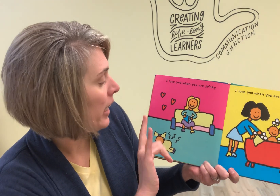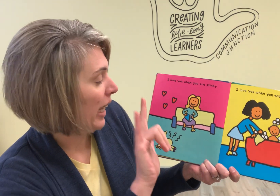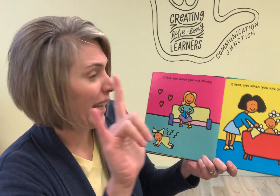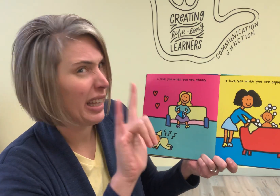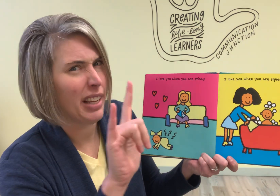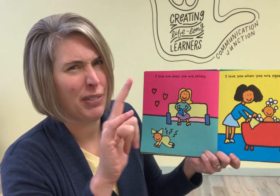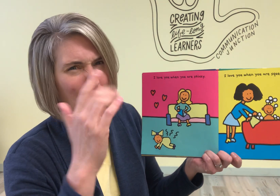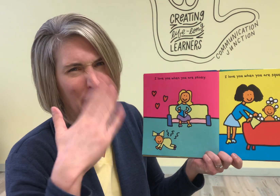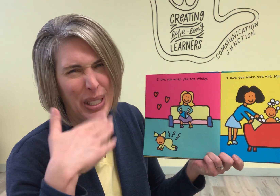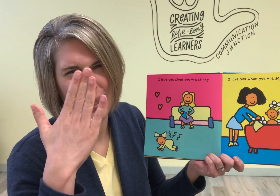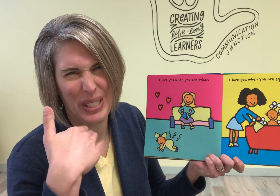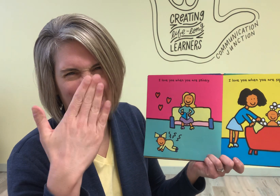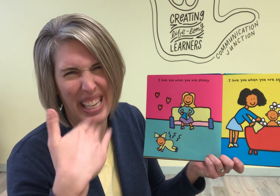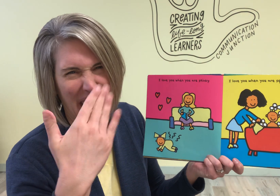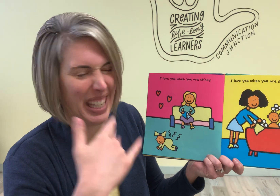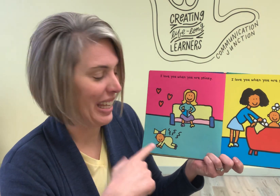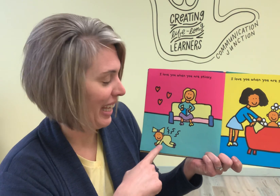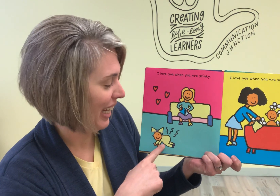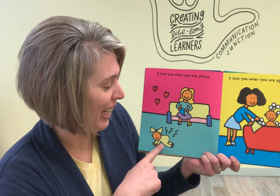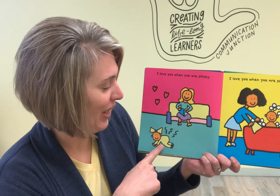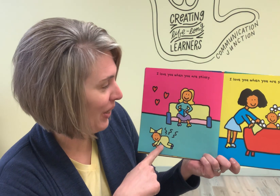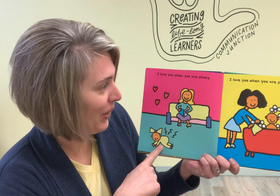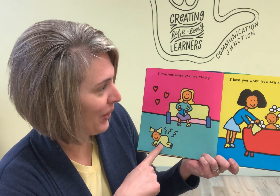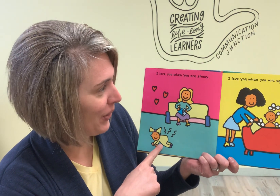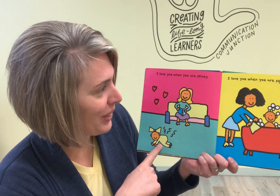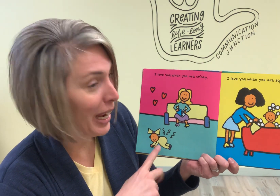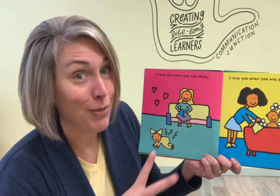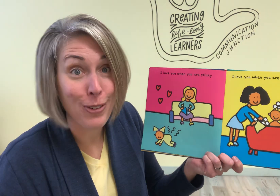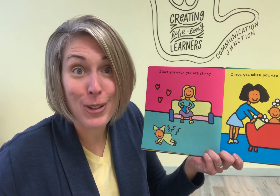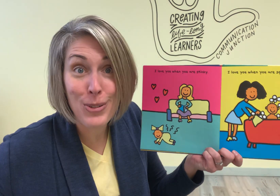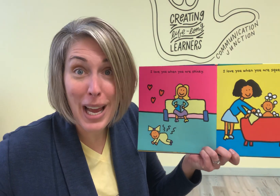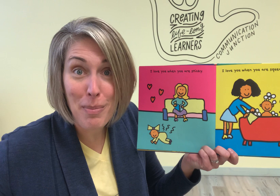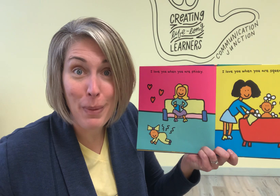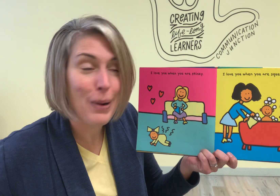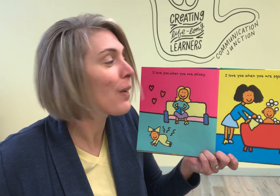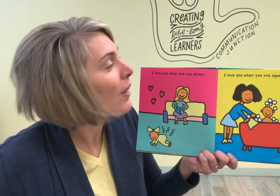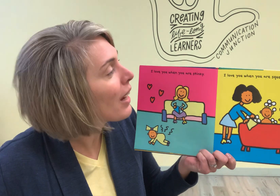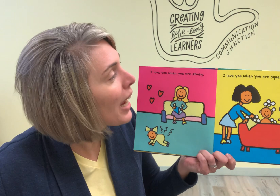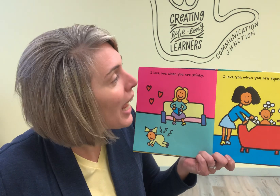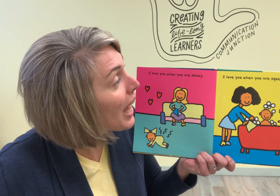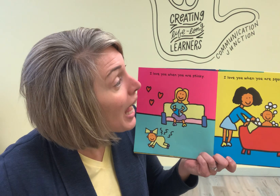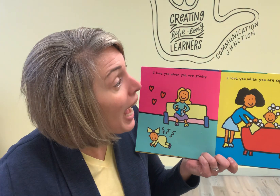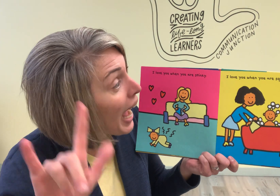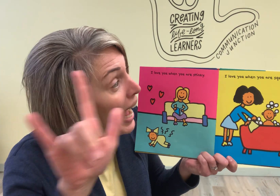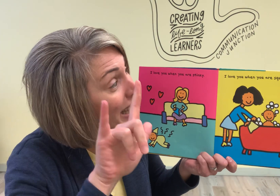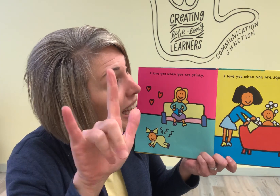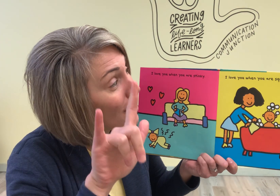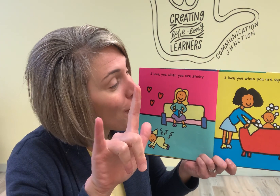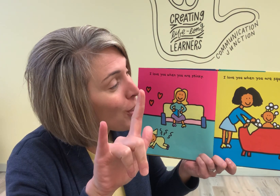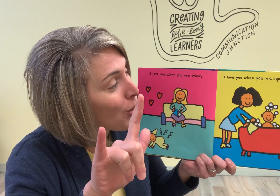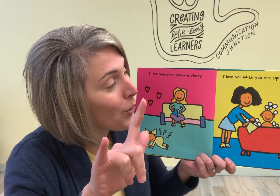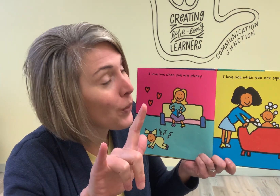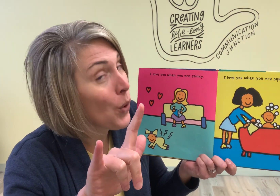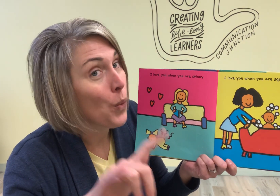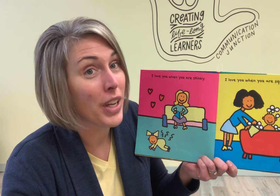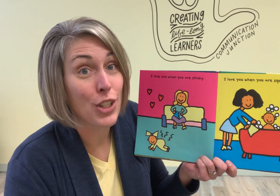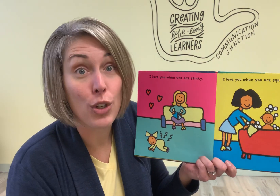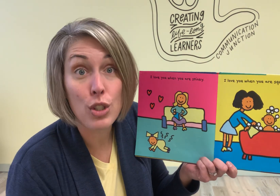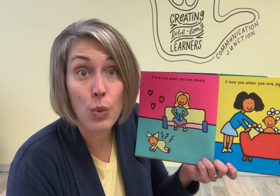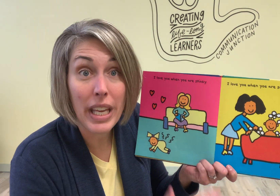I love you when you're stinky. Uh-oh, time for a new diaper. I love you when you're